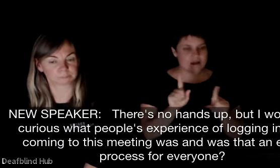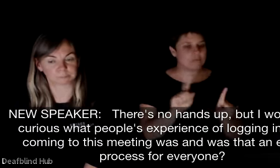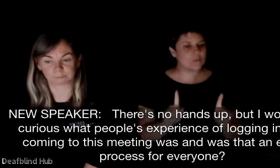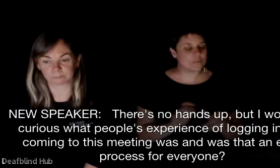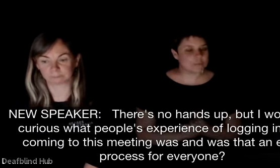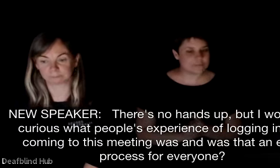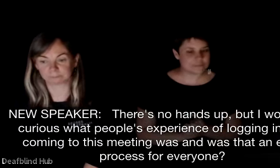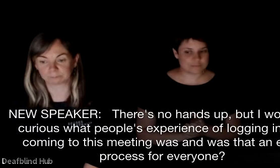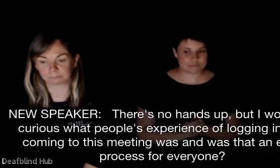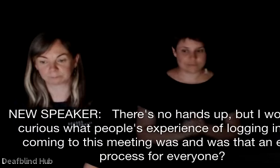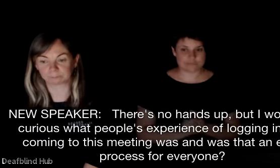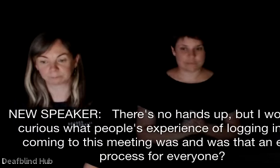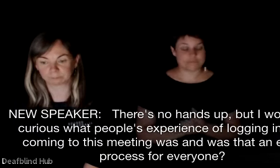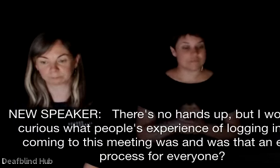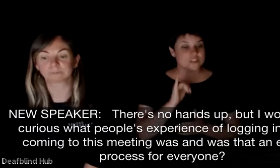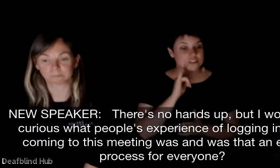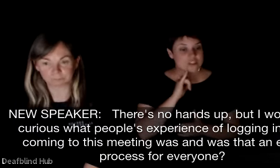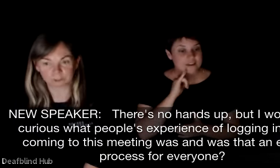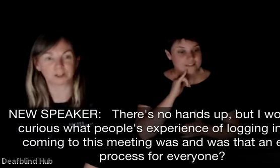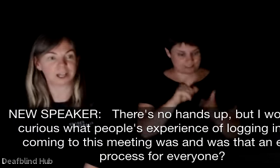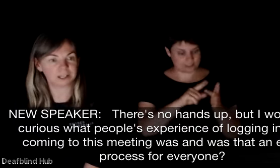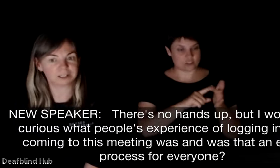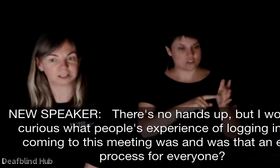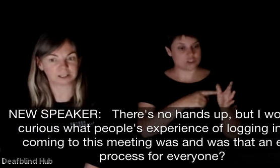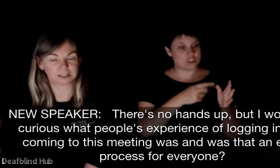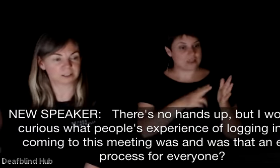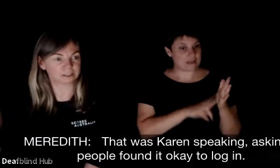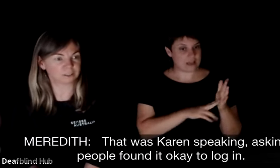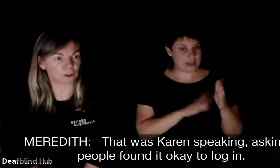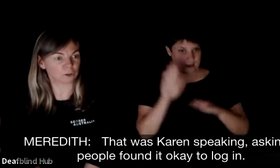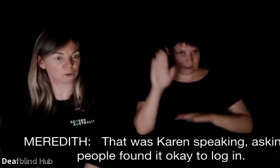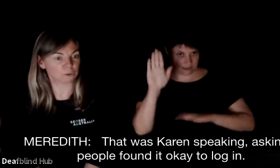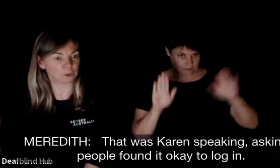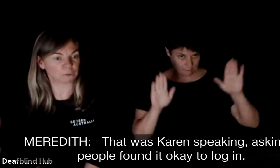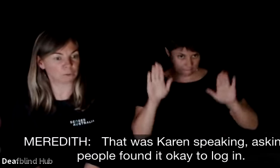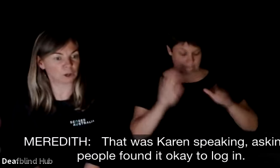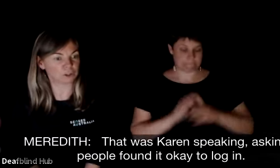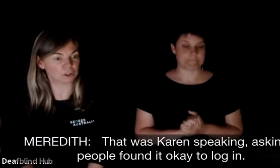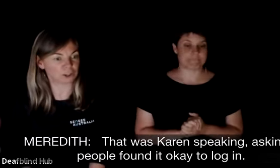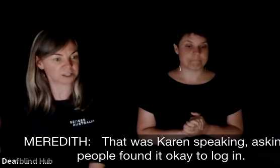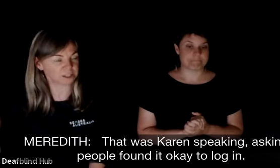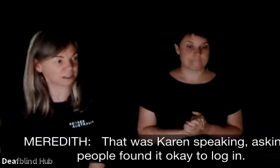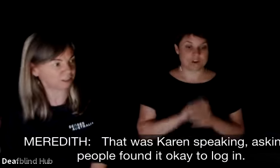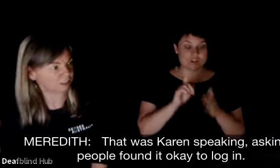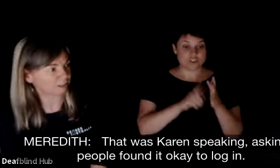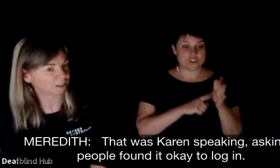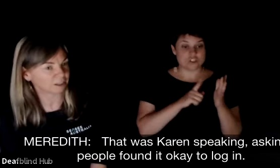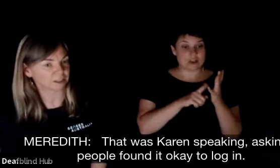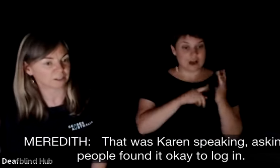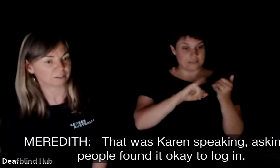So Justin and Jan have hands up now. Okay. So we'll go to